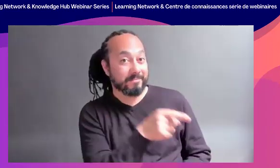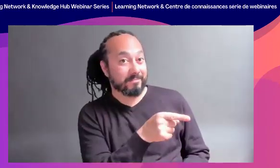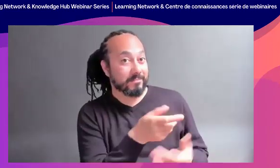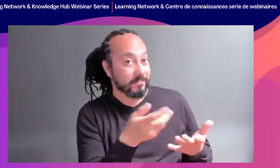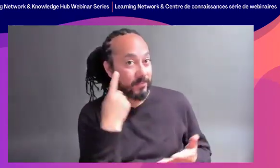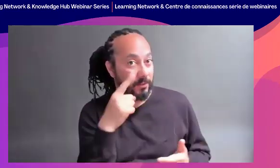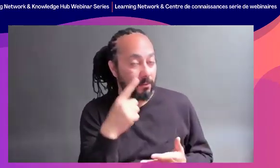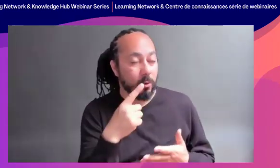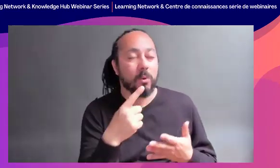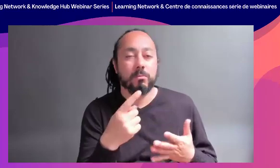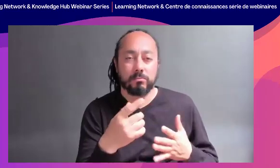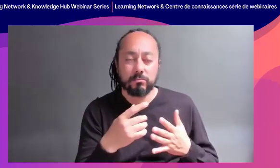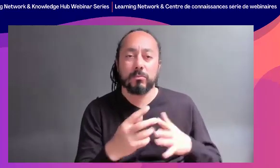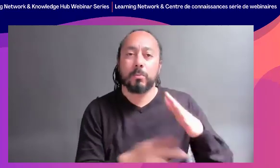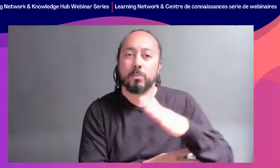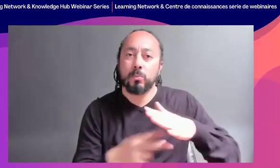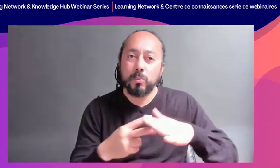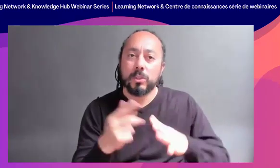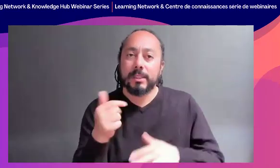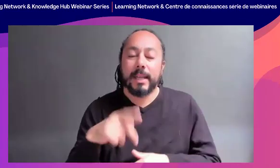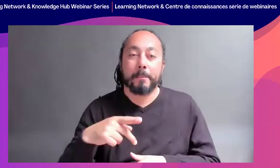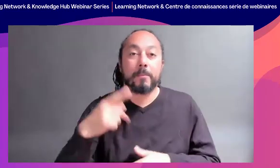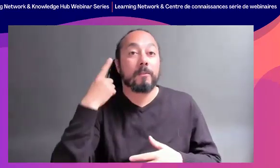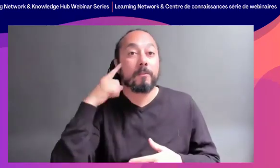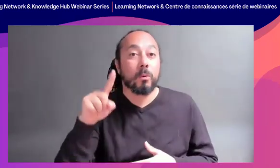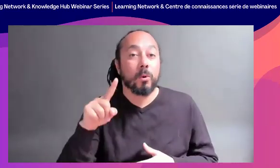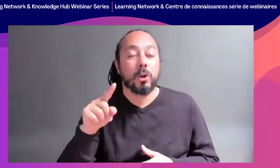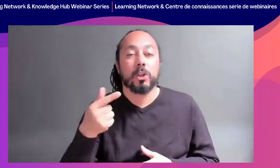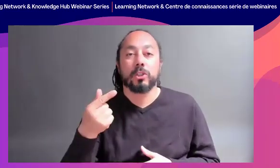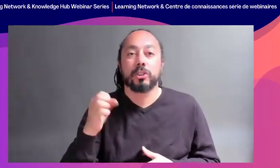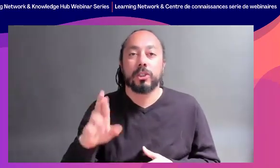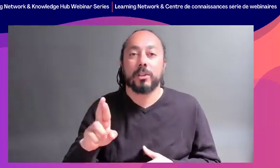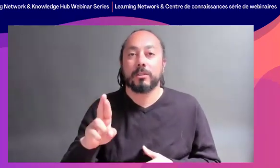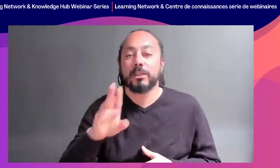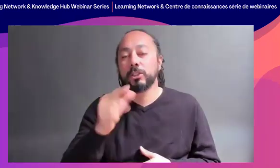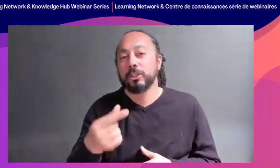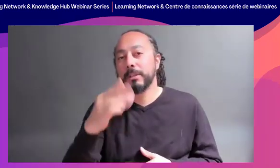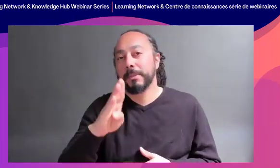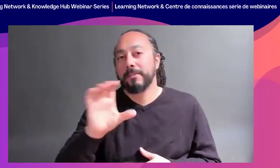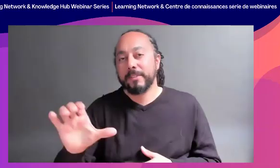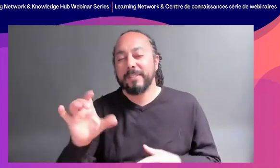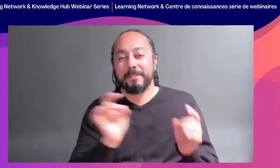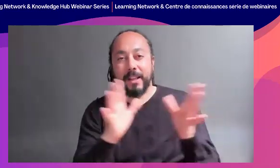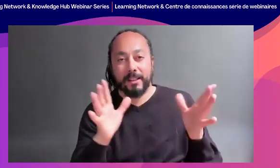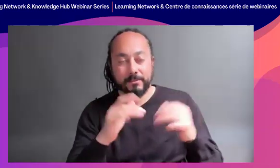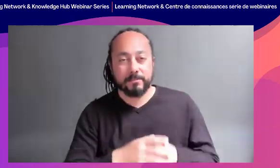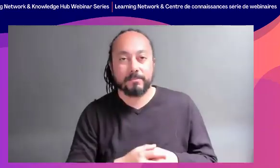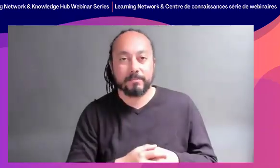to bridge the gap in current gender-based violence research, practice knowledge, and lived